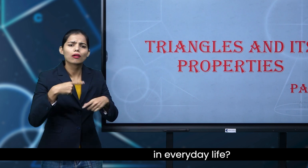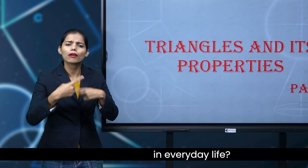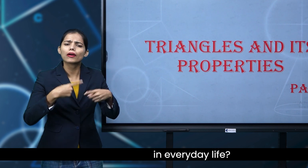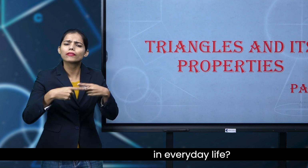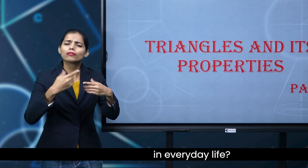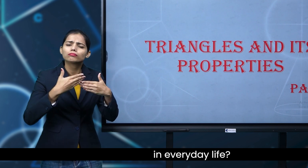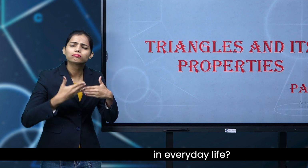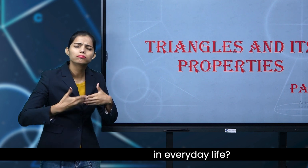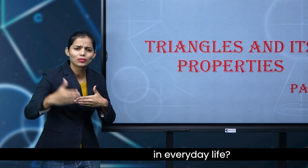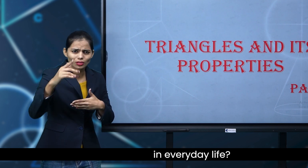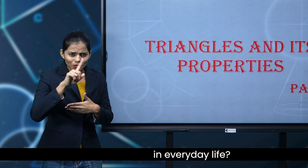everyday life?